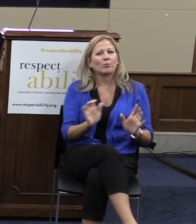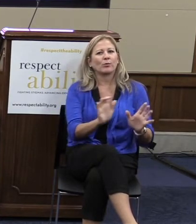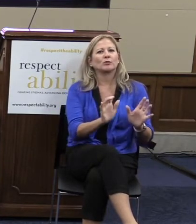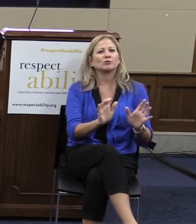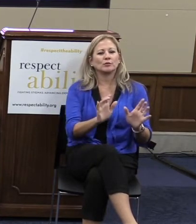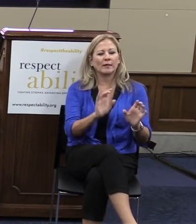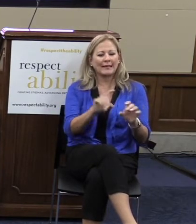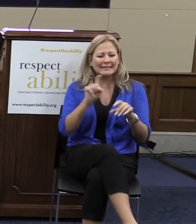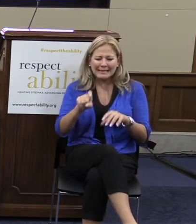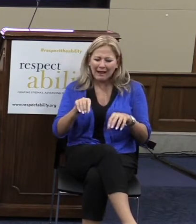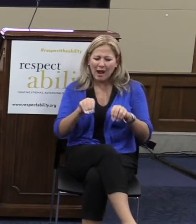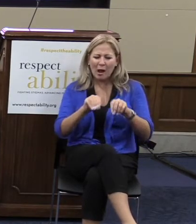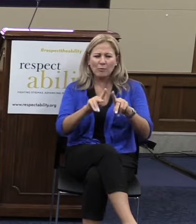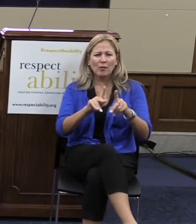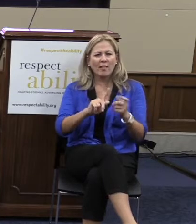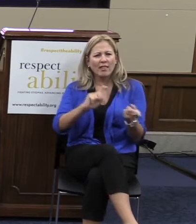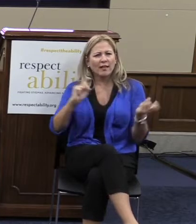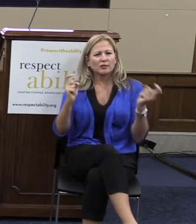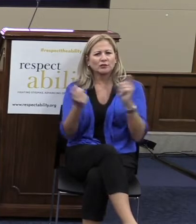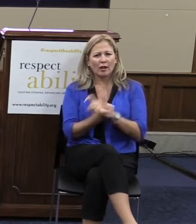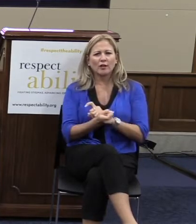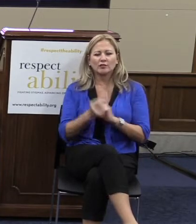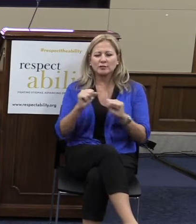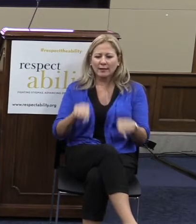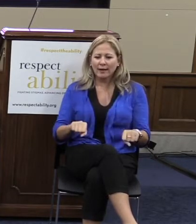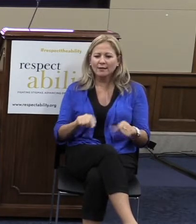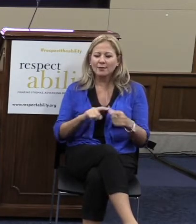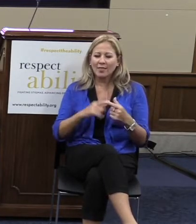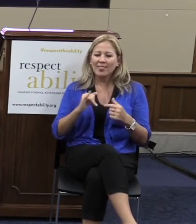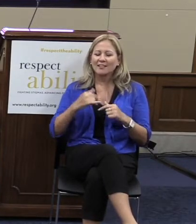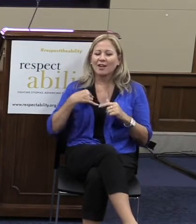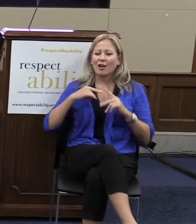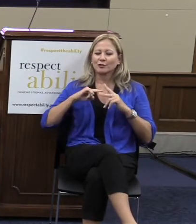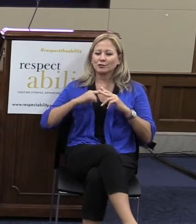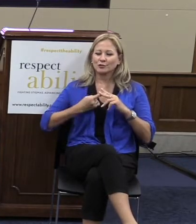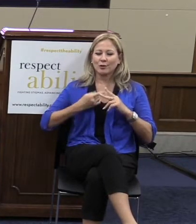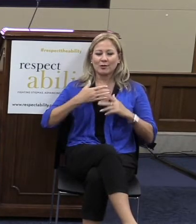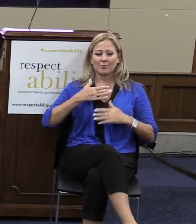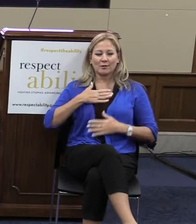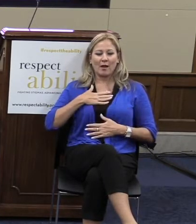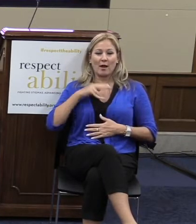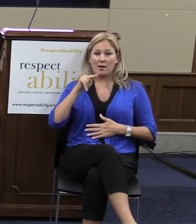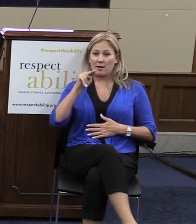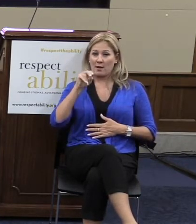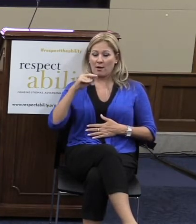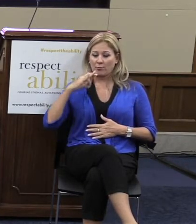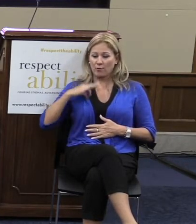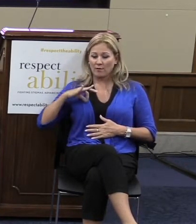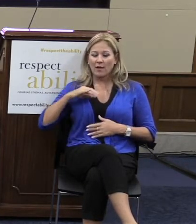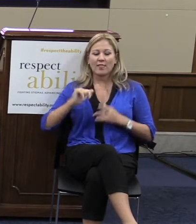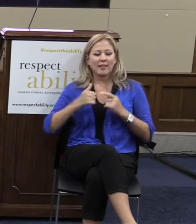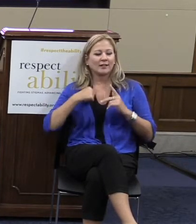need opportunities, and they can change the world. And that's how I started my nonprofit, and that's how I